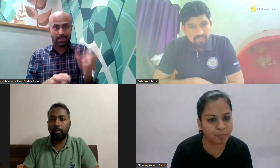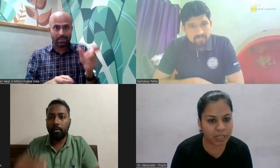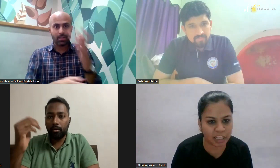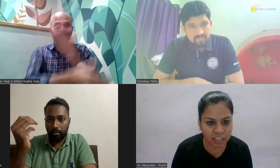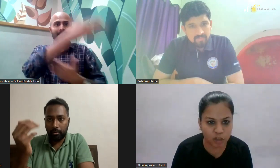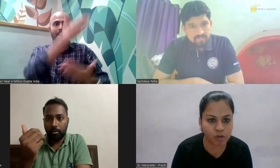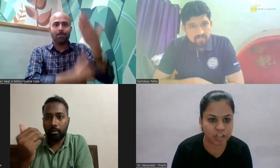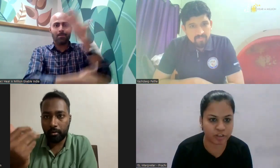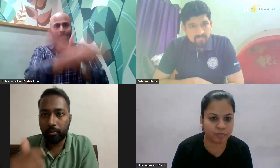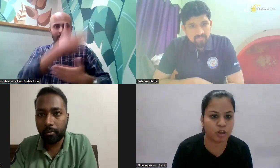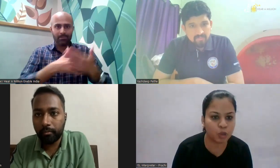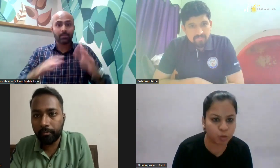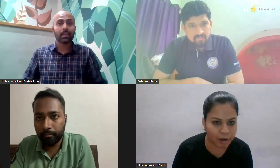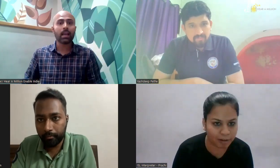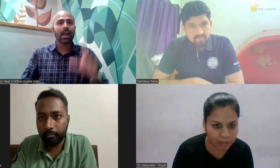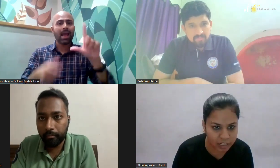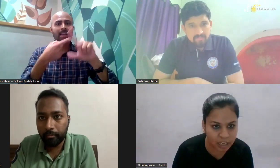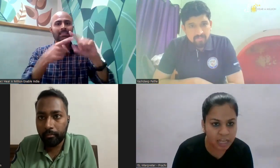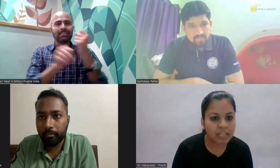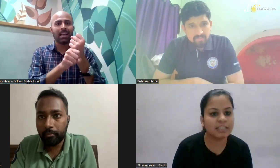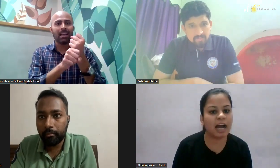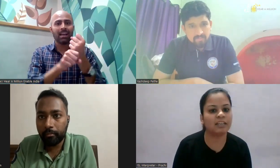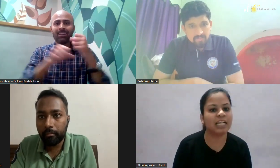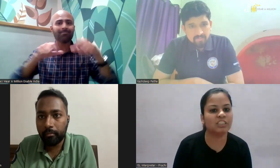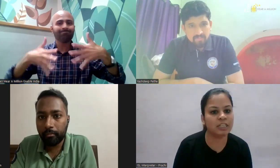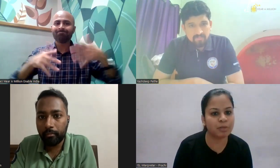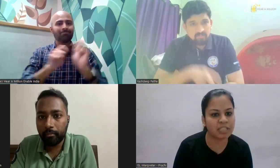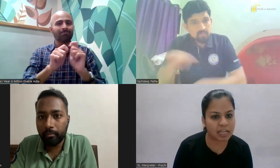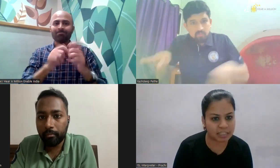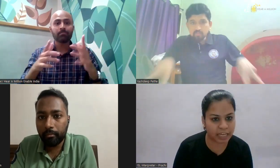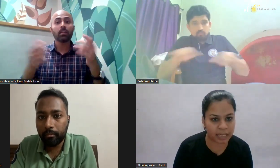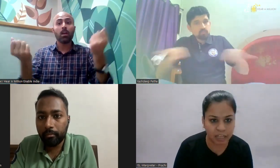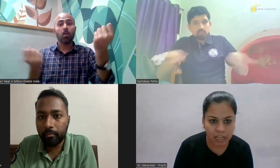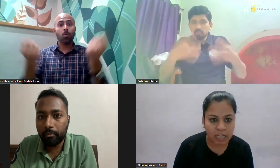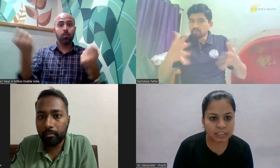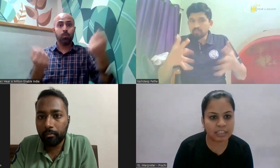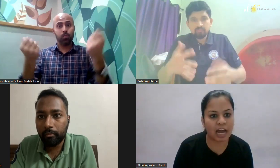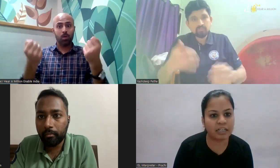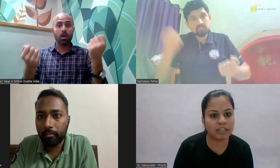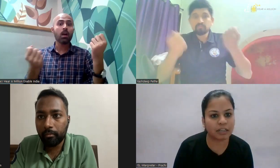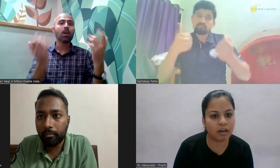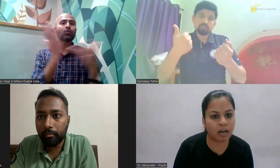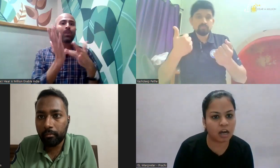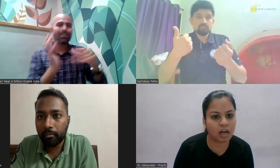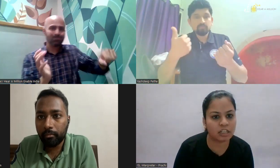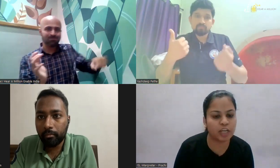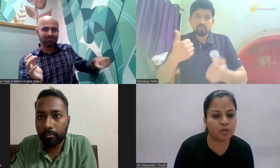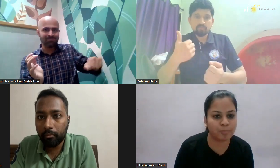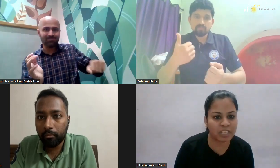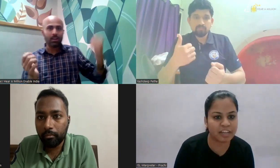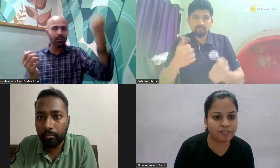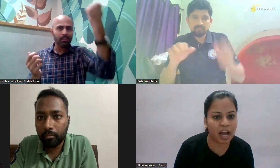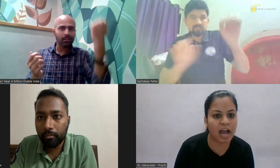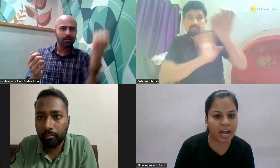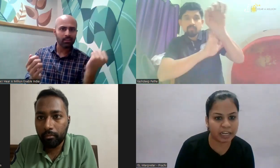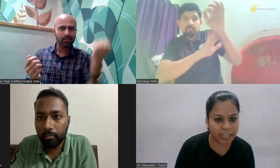again repeating the question for you, Bhavin, that Yashdeep is asking that the